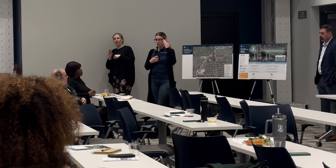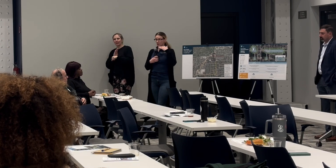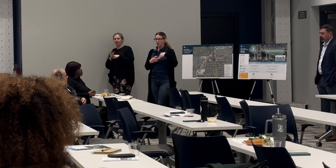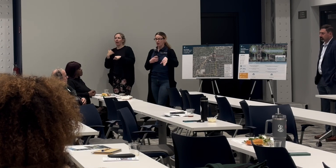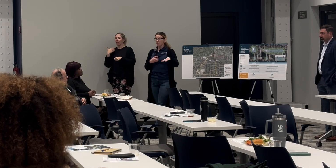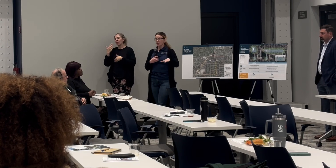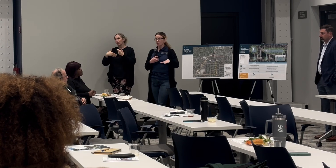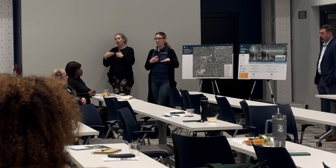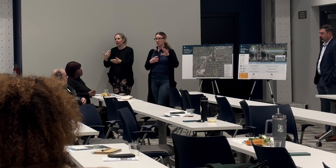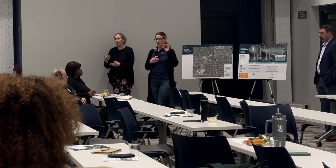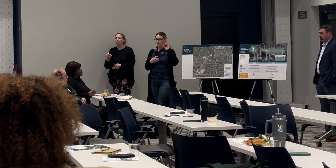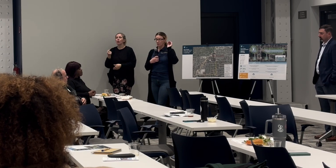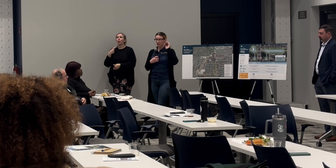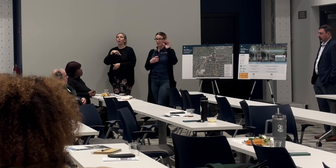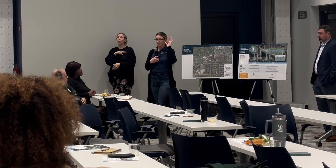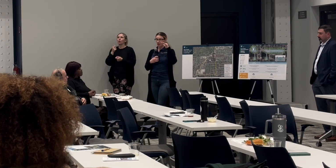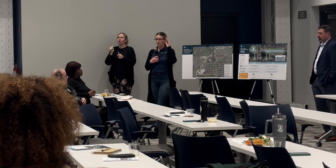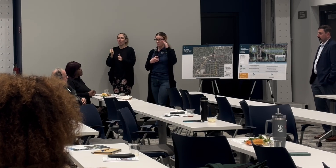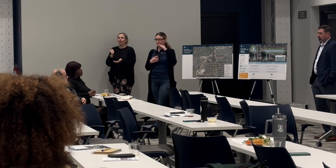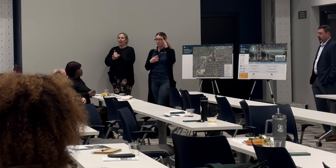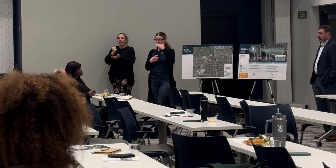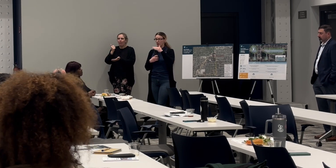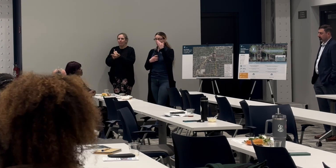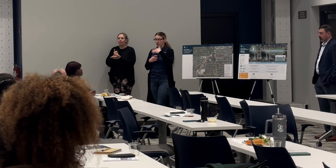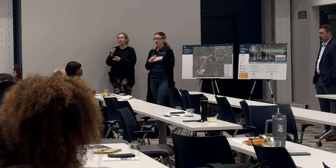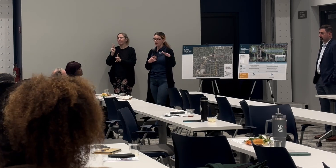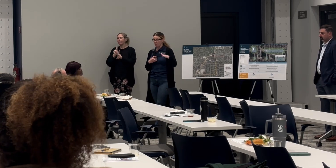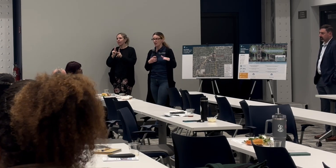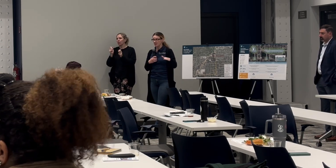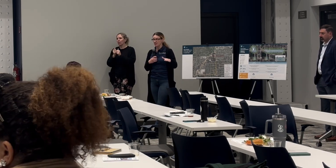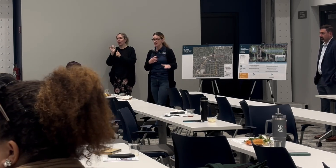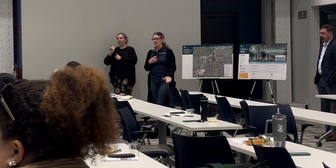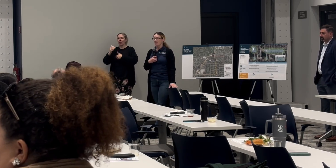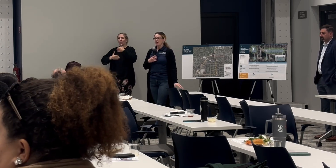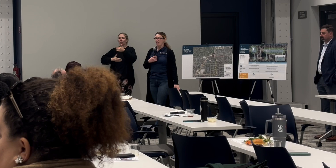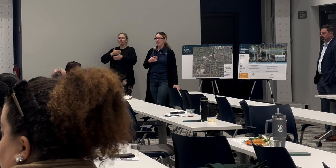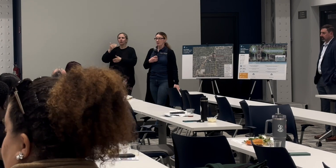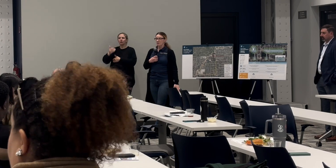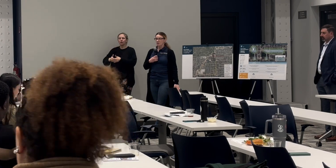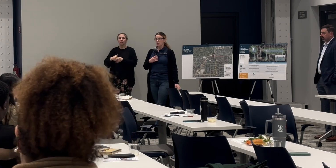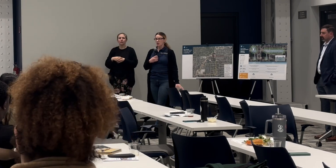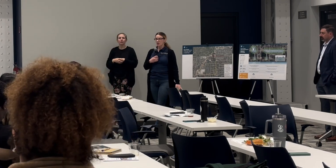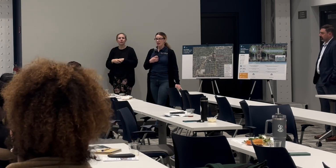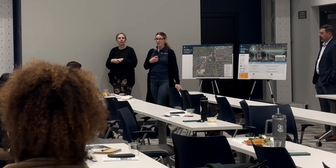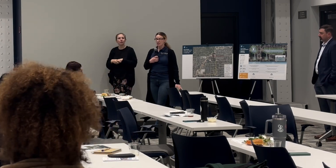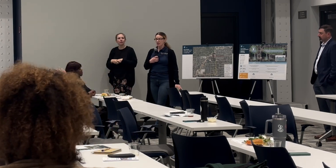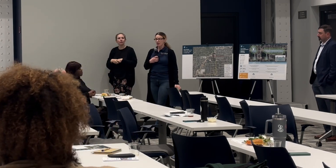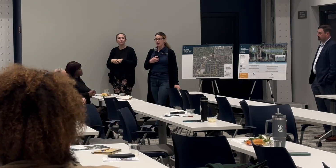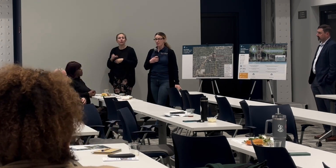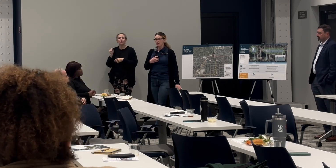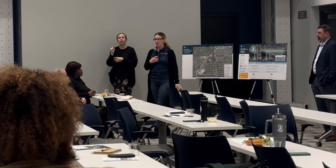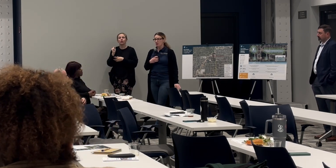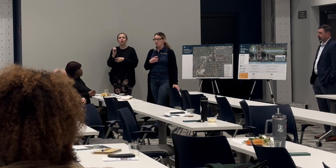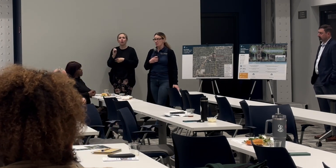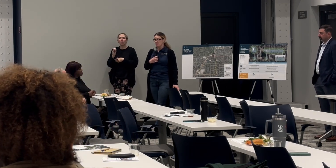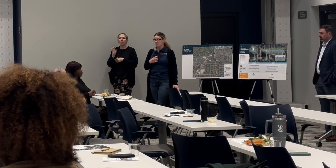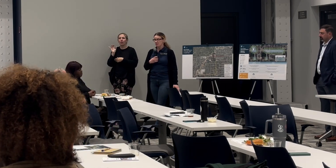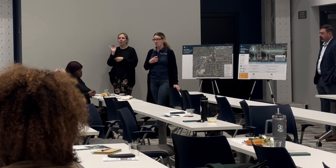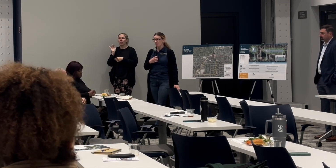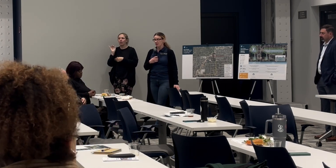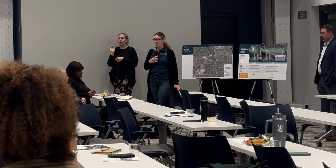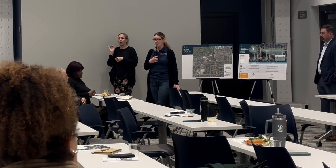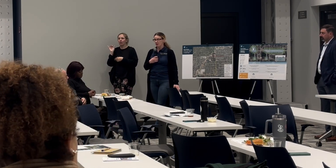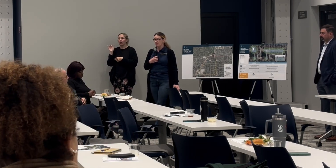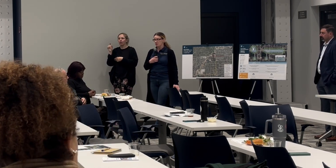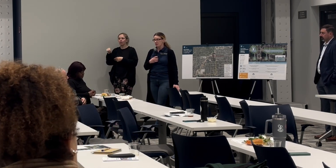process. And so we're working to help people with that process so that those businesses